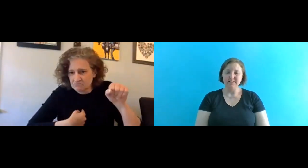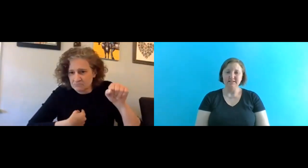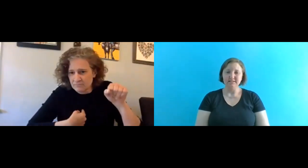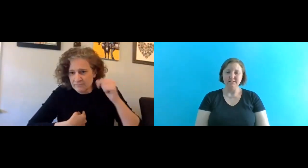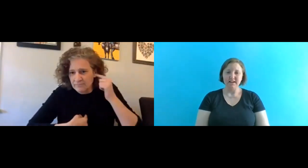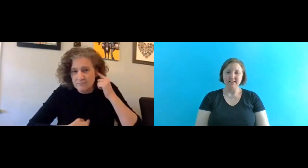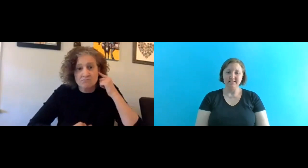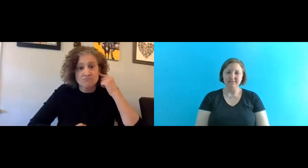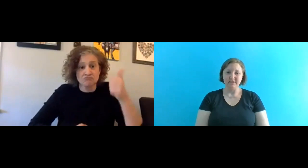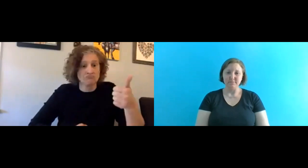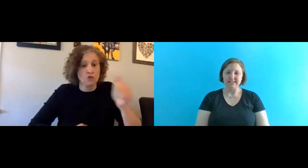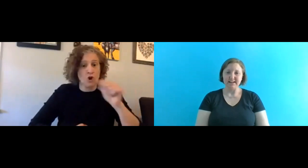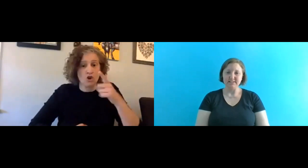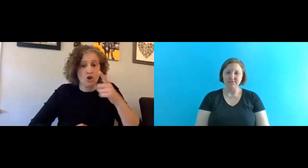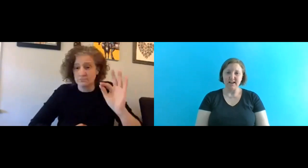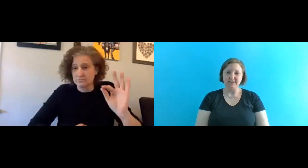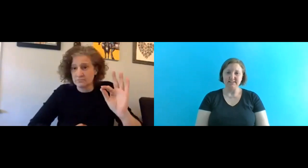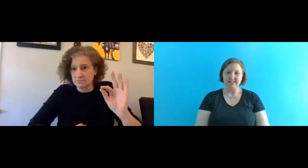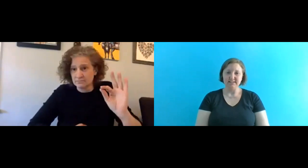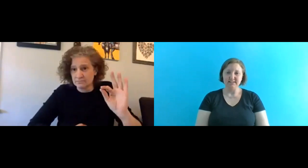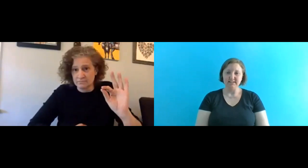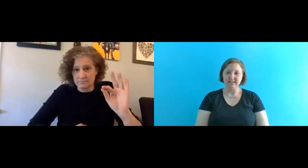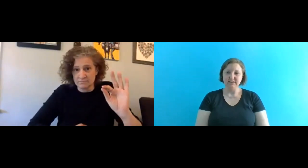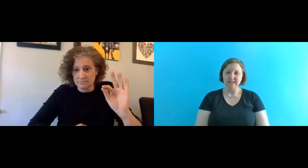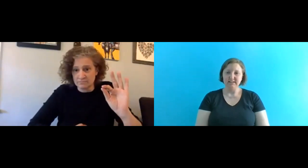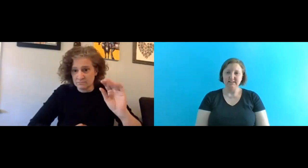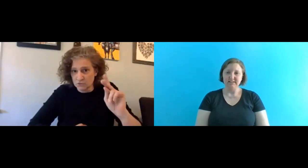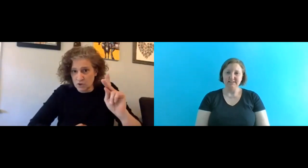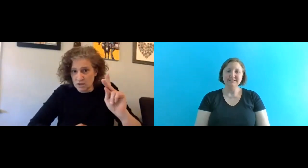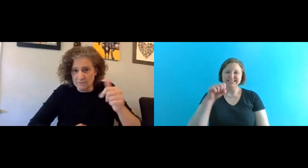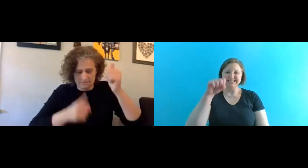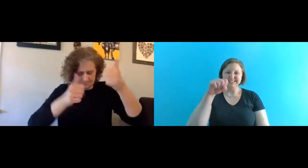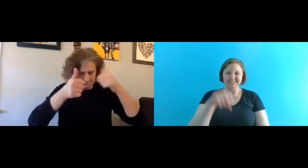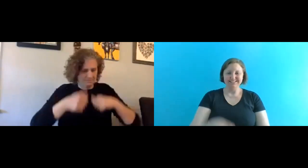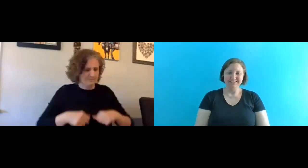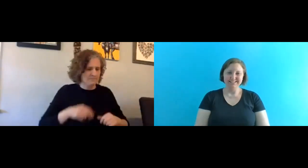Okay, am I signing too fast? Yes.